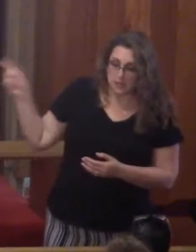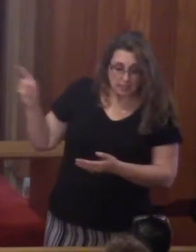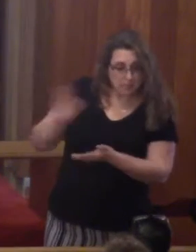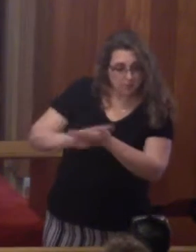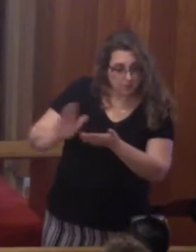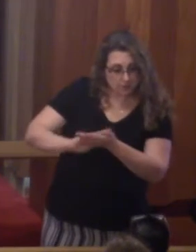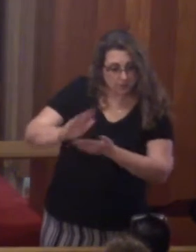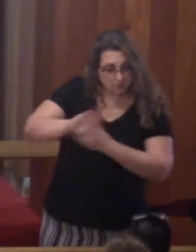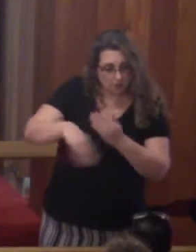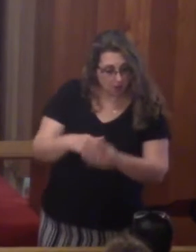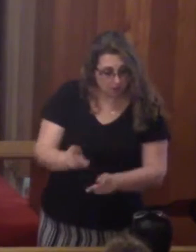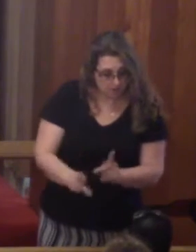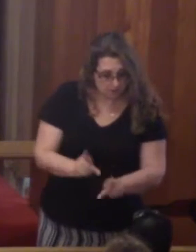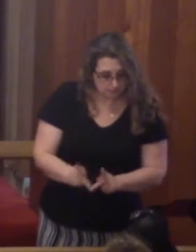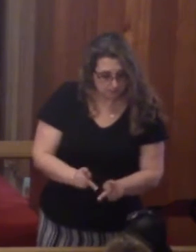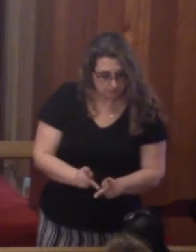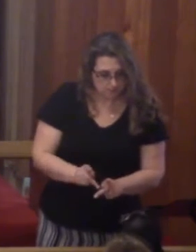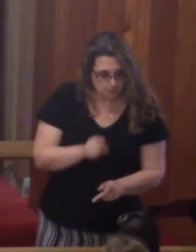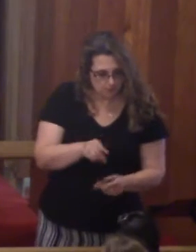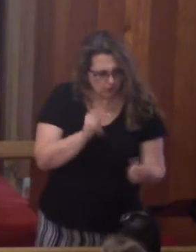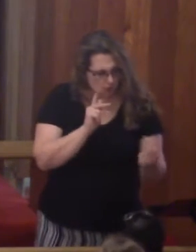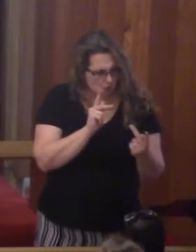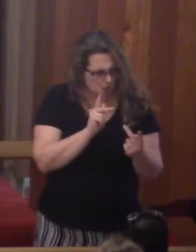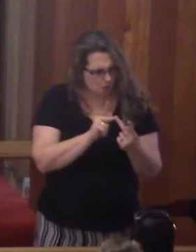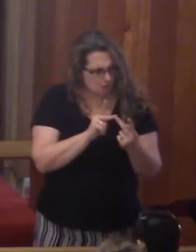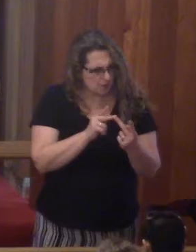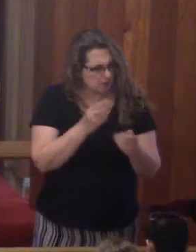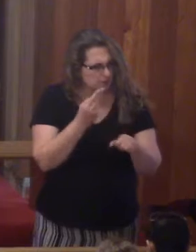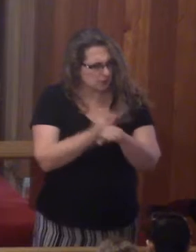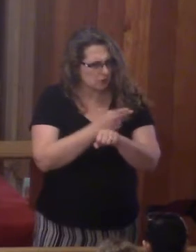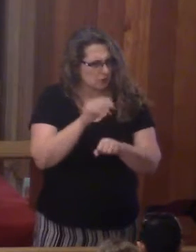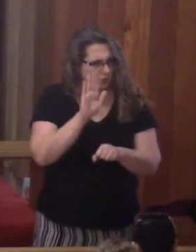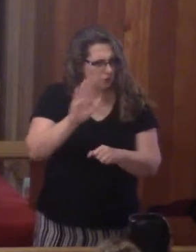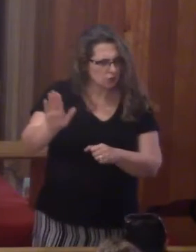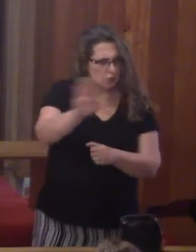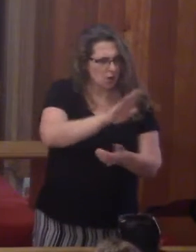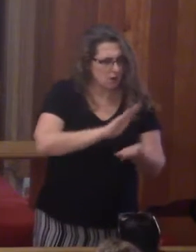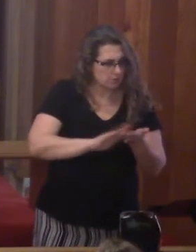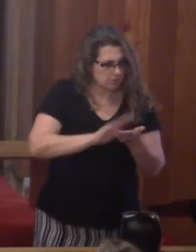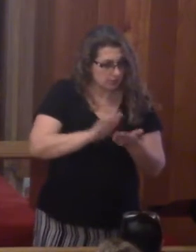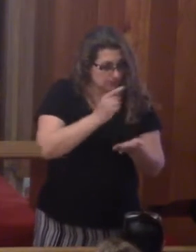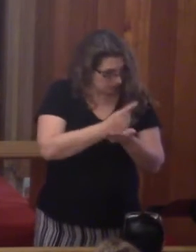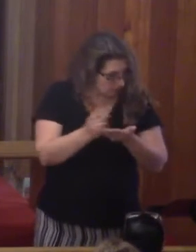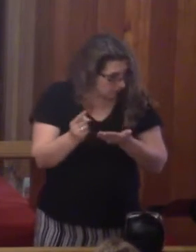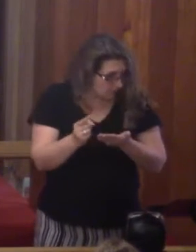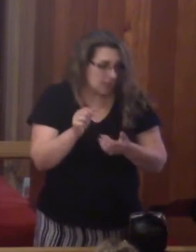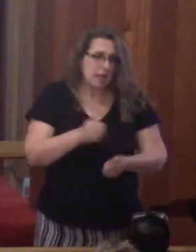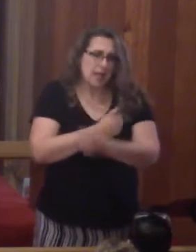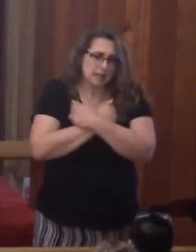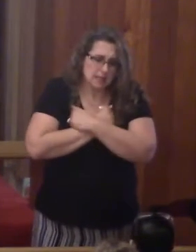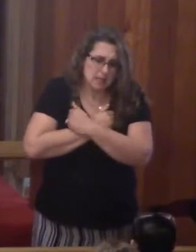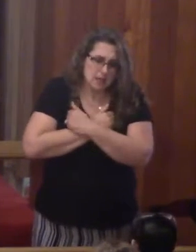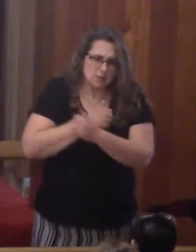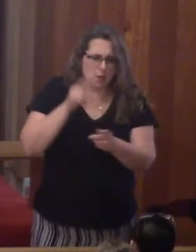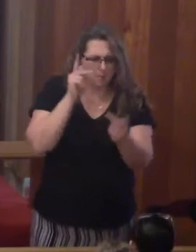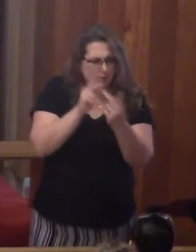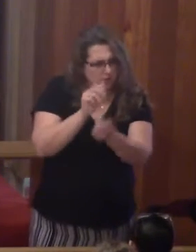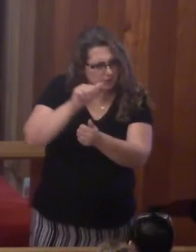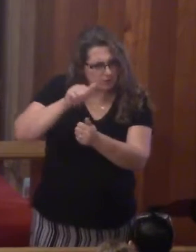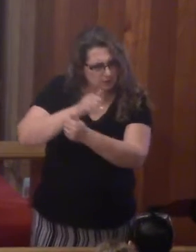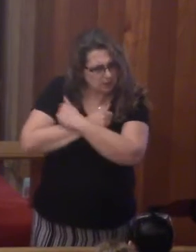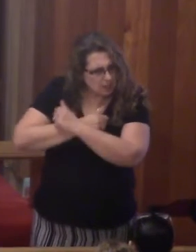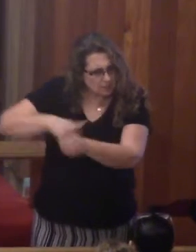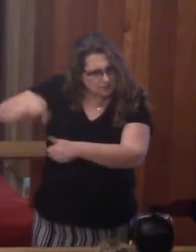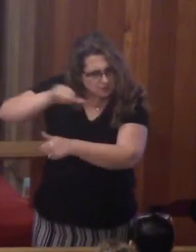everybody, right? Are you gonna perfectly use that forgiveness this week and live in perfect love with everybody? Are y'all gonna do